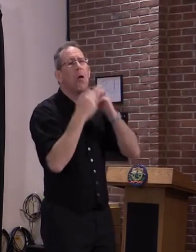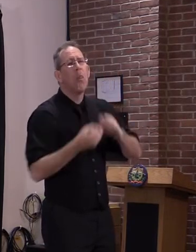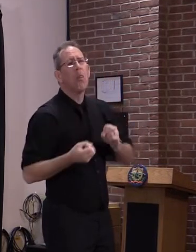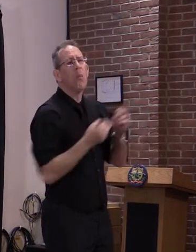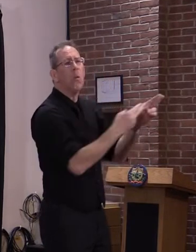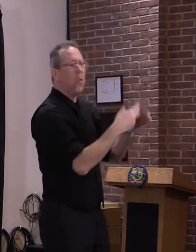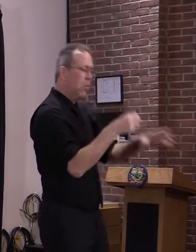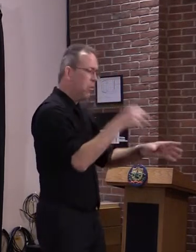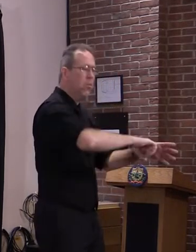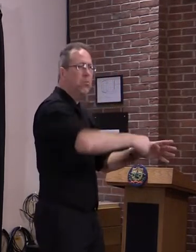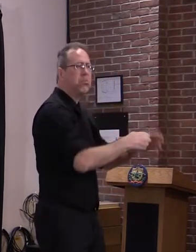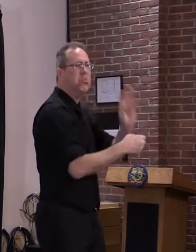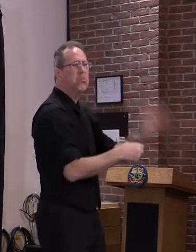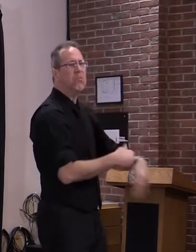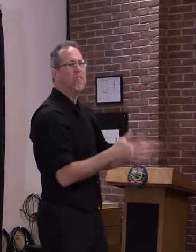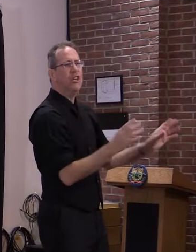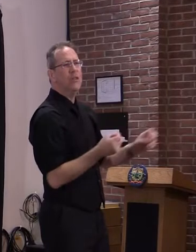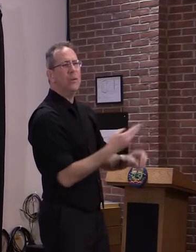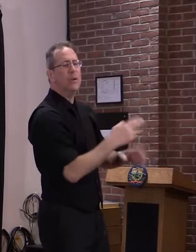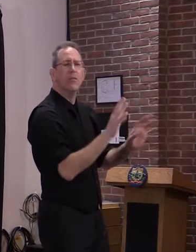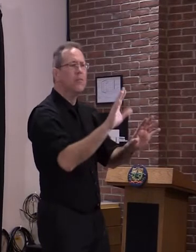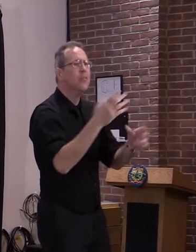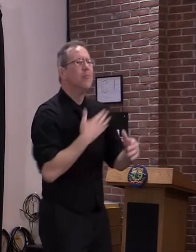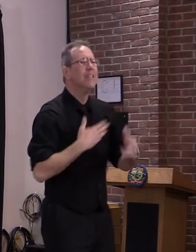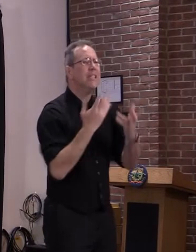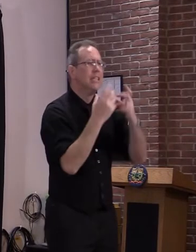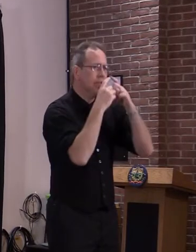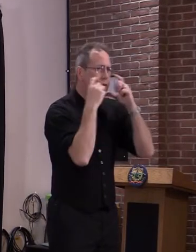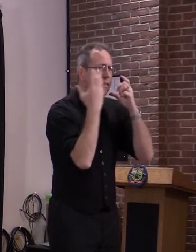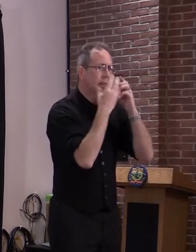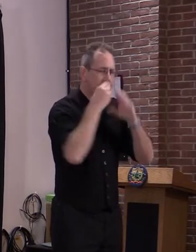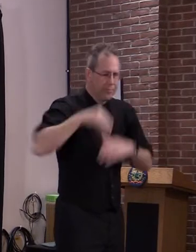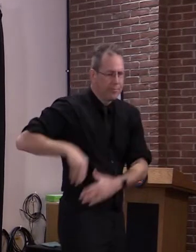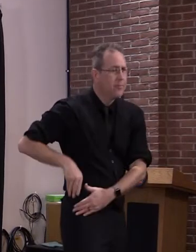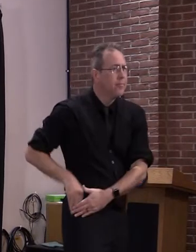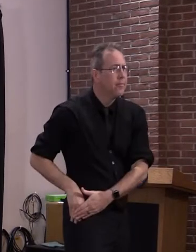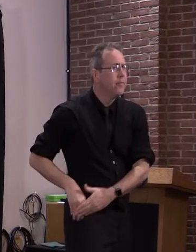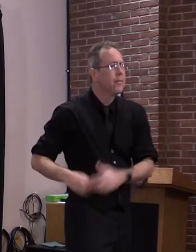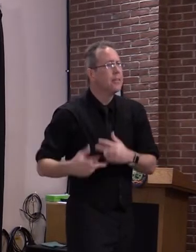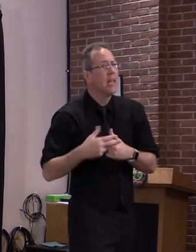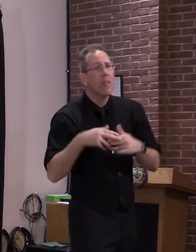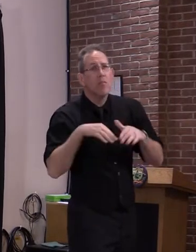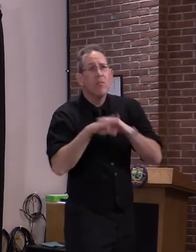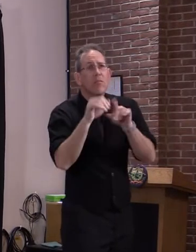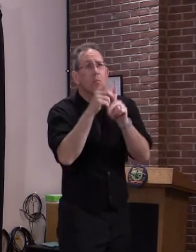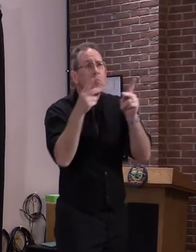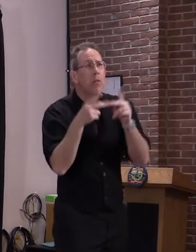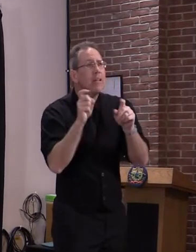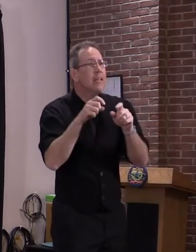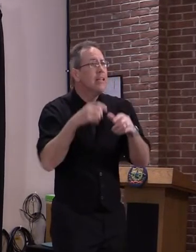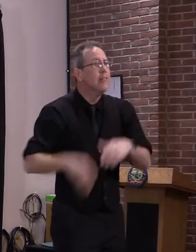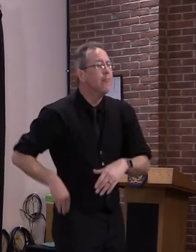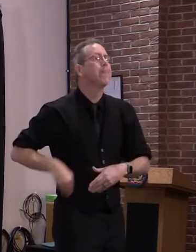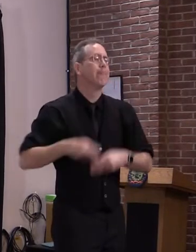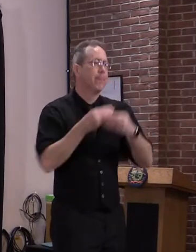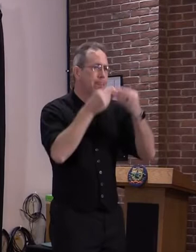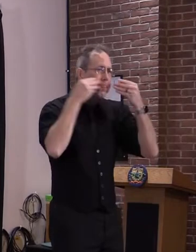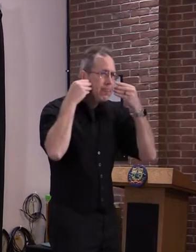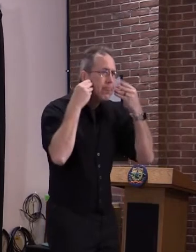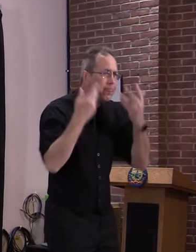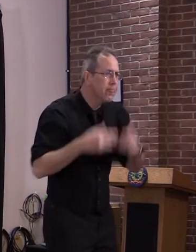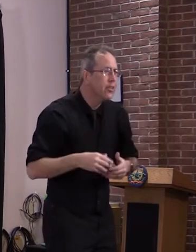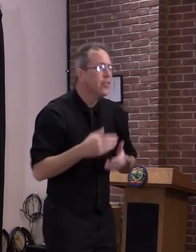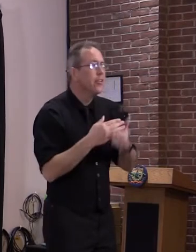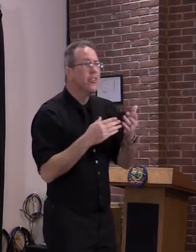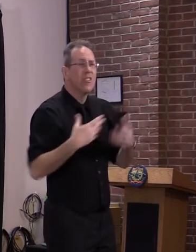them. I urge you not to throw these masks away, and while you're at it, hang on to your home test